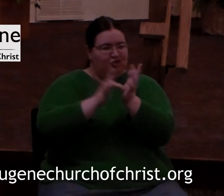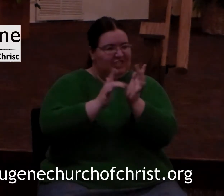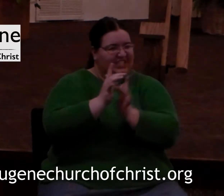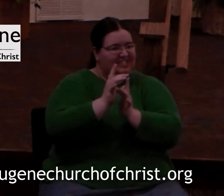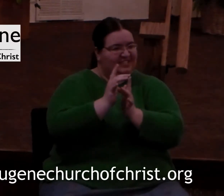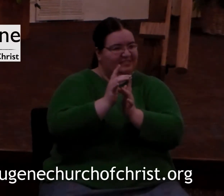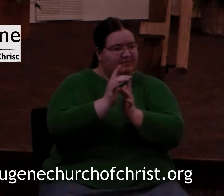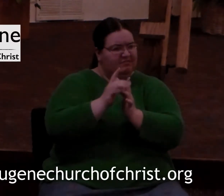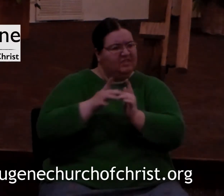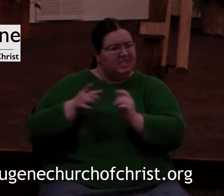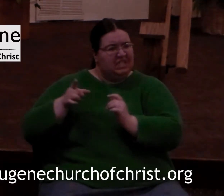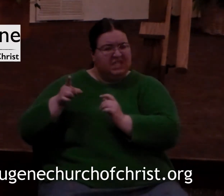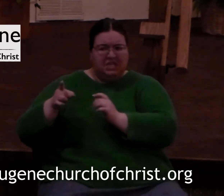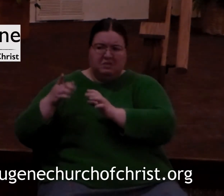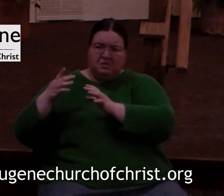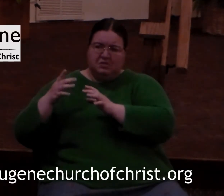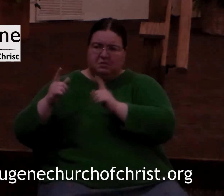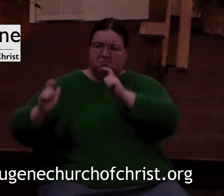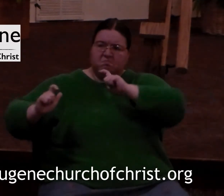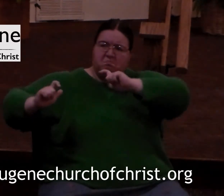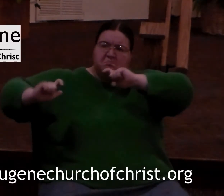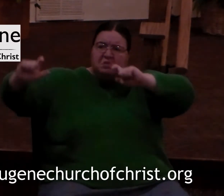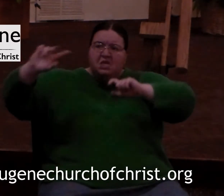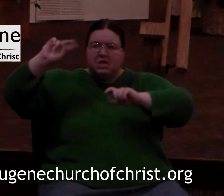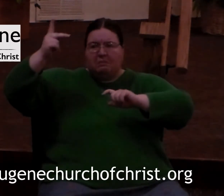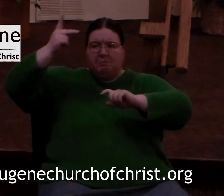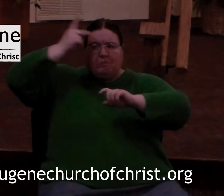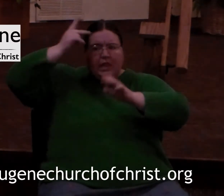you know his name is because his life intersected with the life of Jesus.